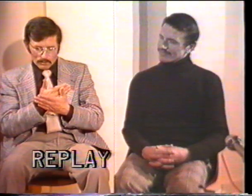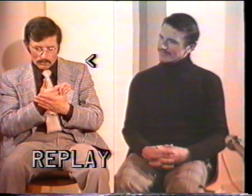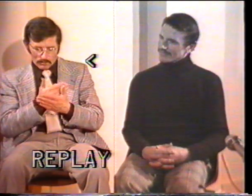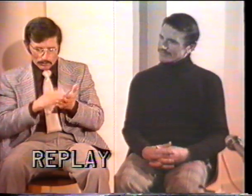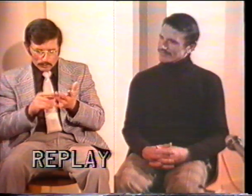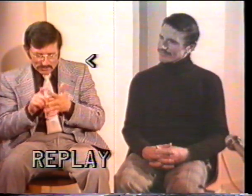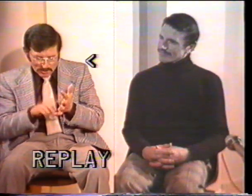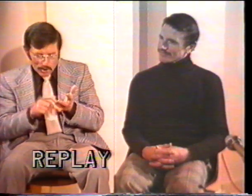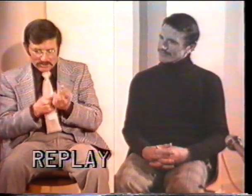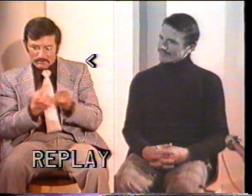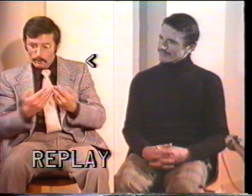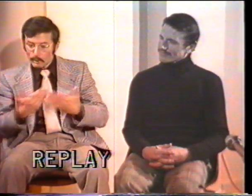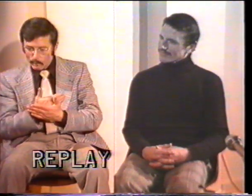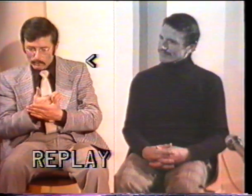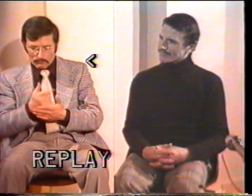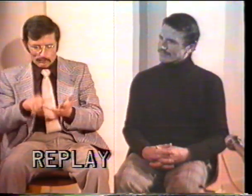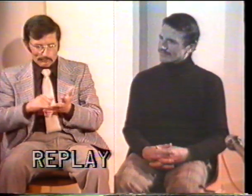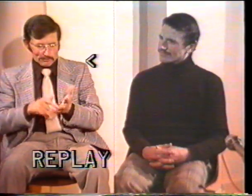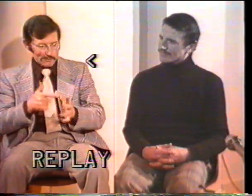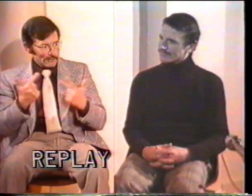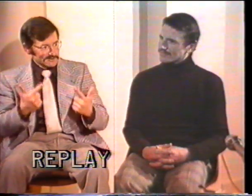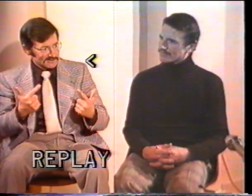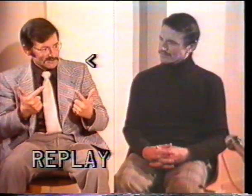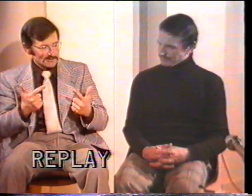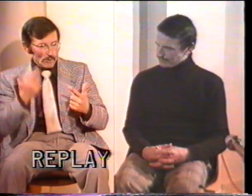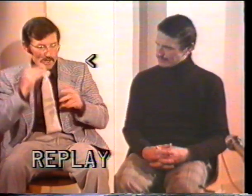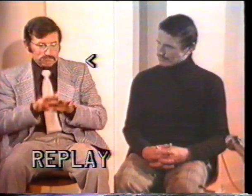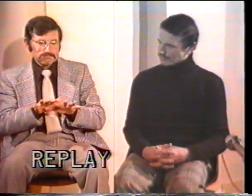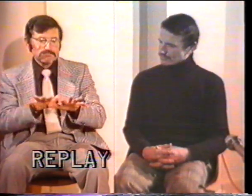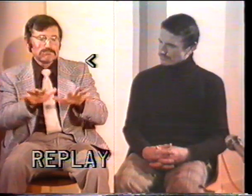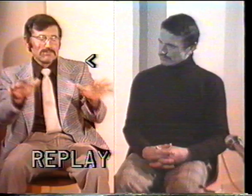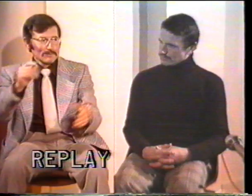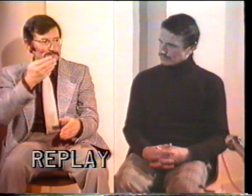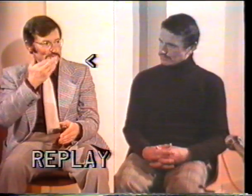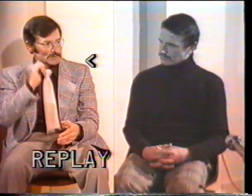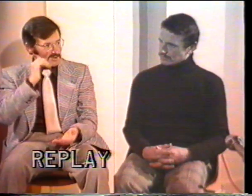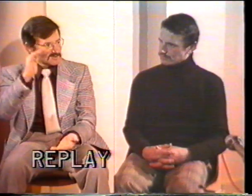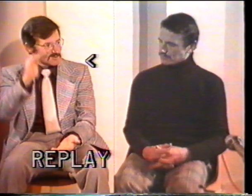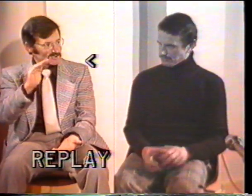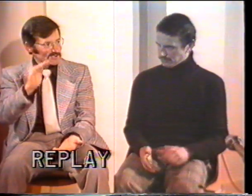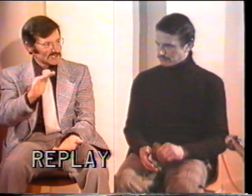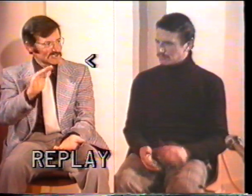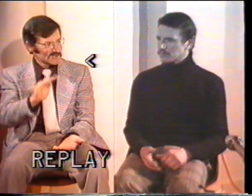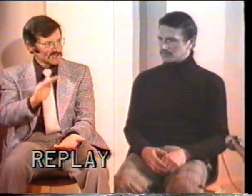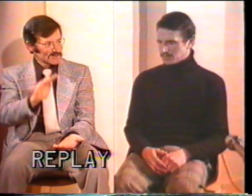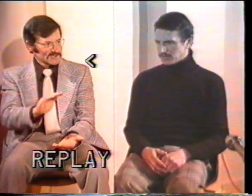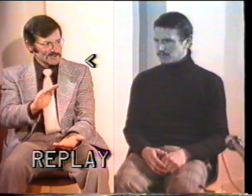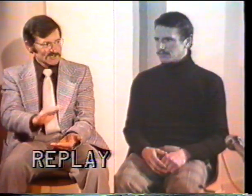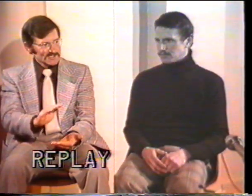Always with something new, there's a new model or something new. They cost a lot. When you sell more, then the prices will go down